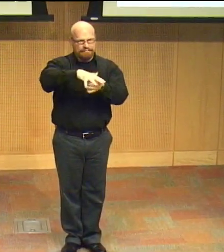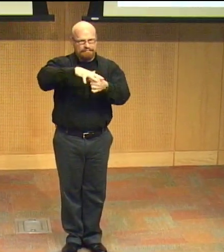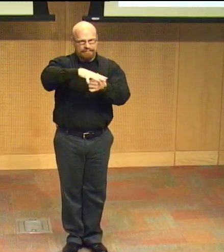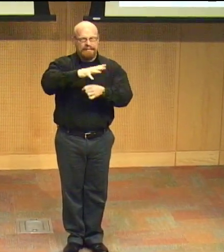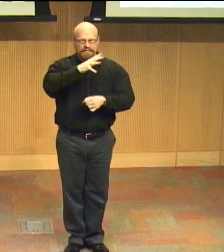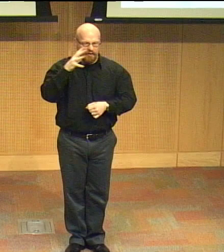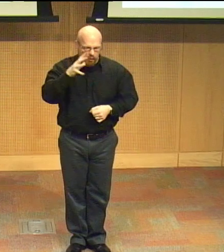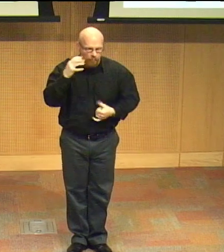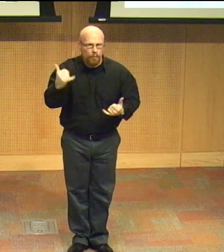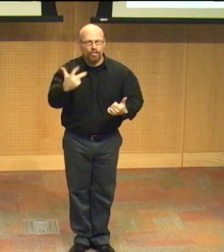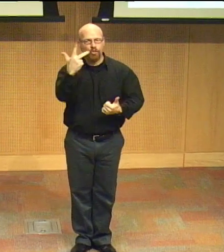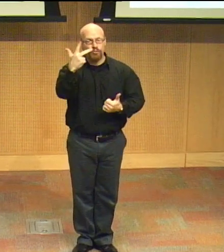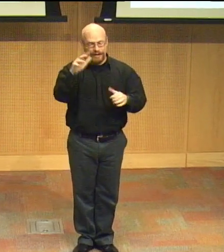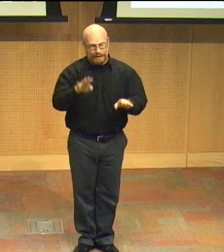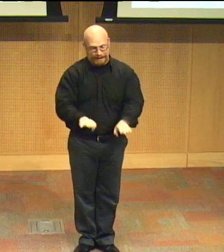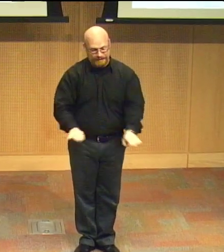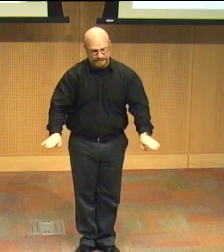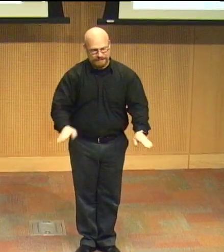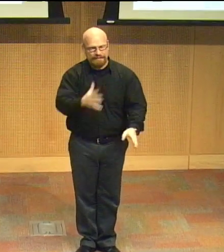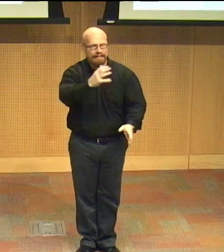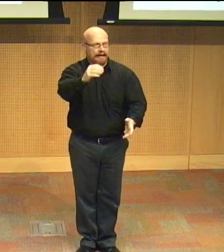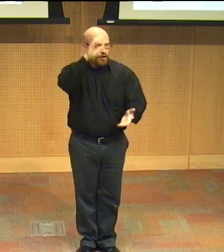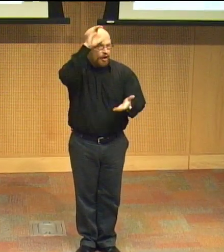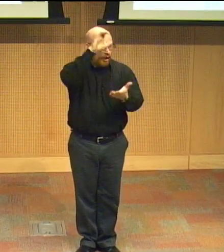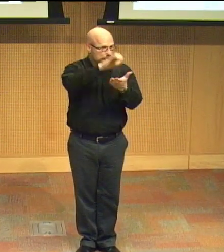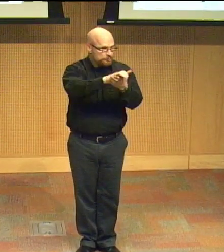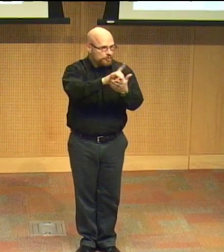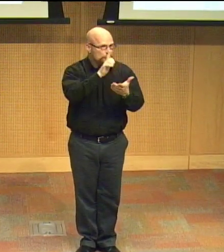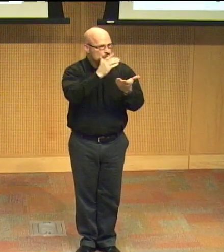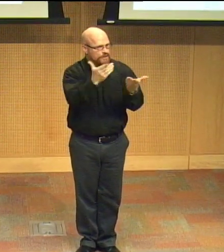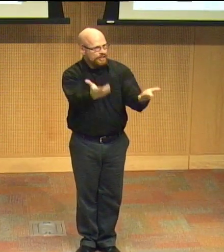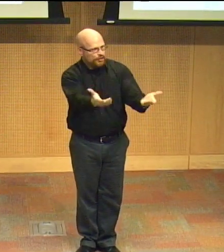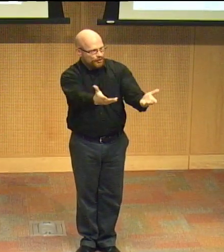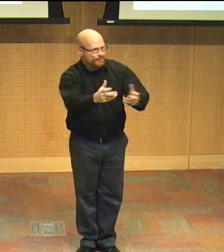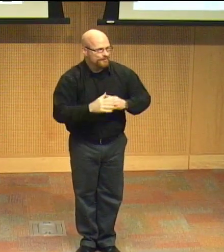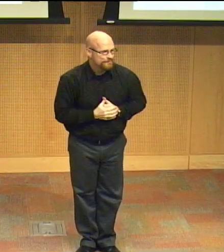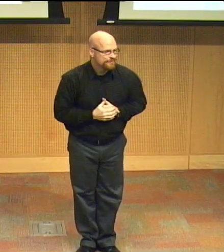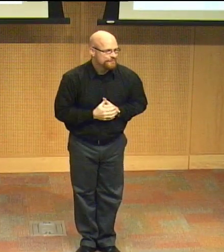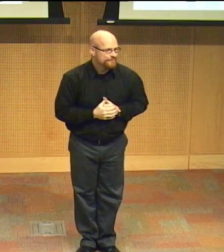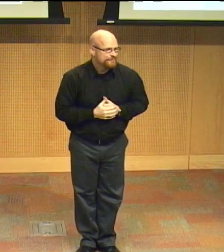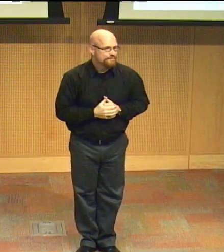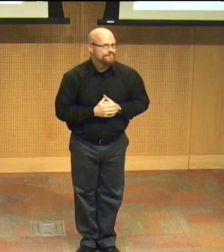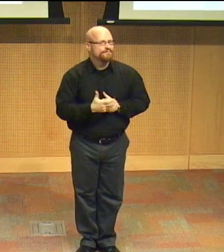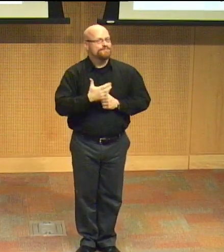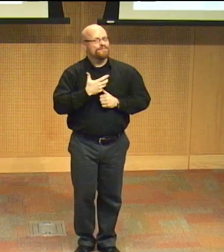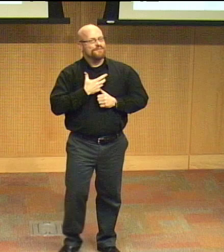Macedon. In farm country, she has 3 children, and her husband, who is here this evening with us.